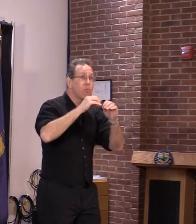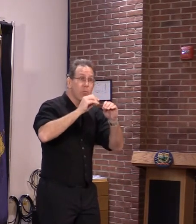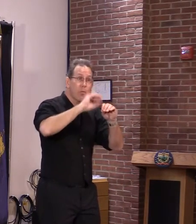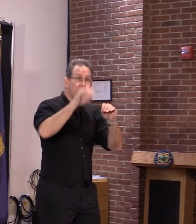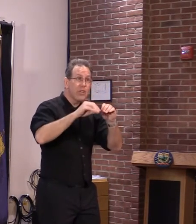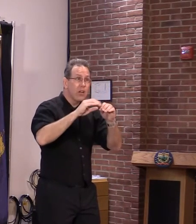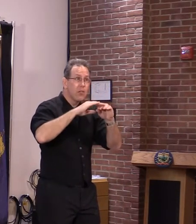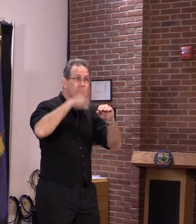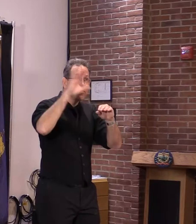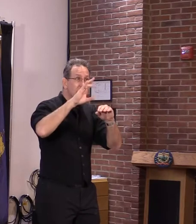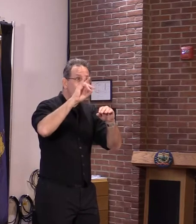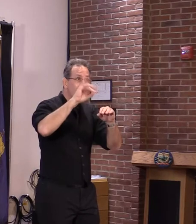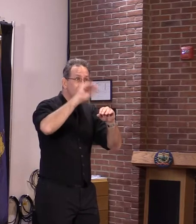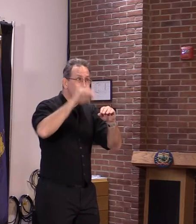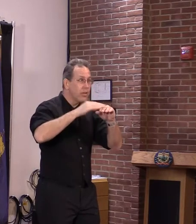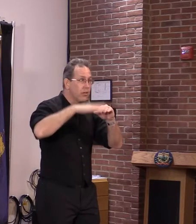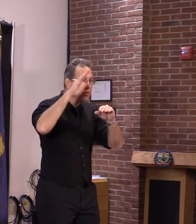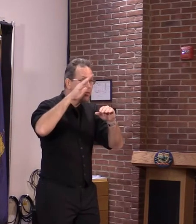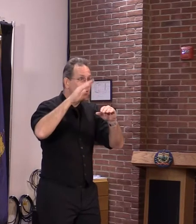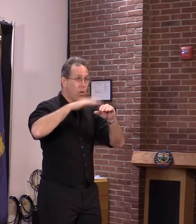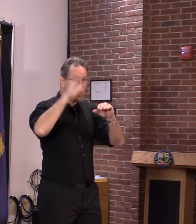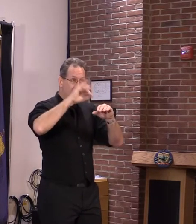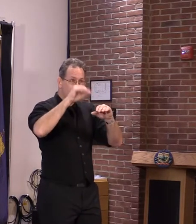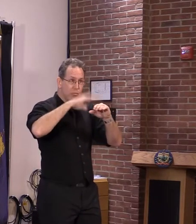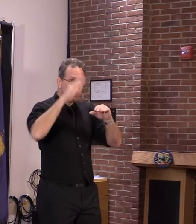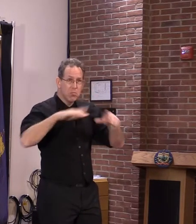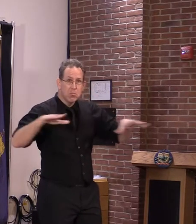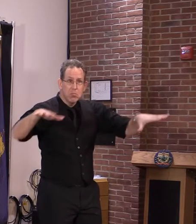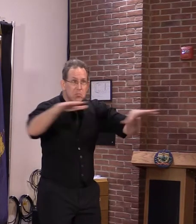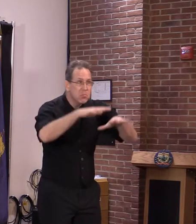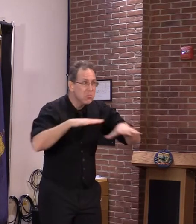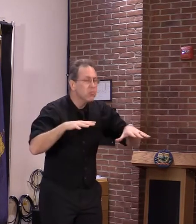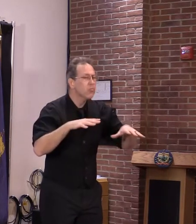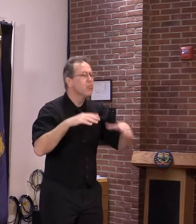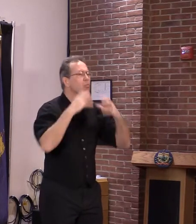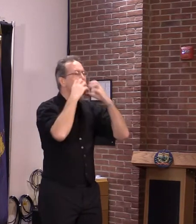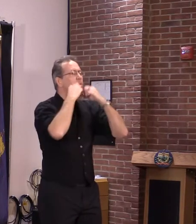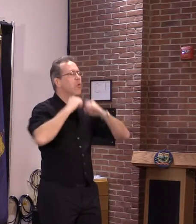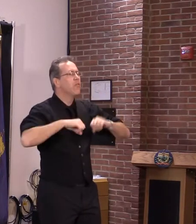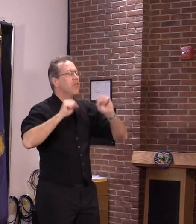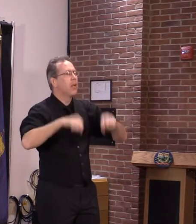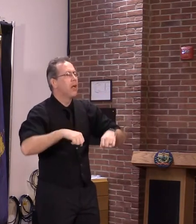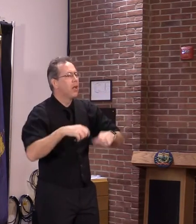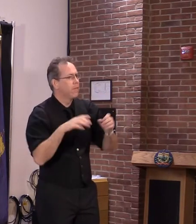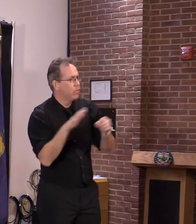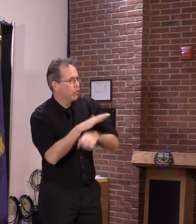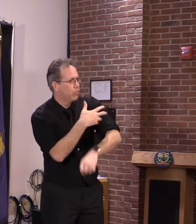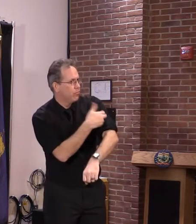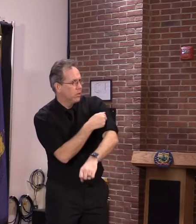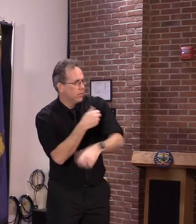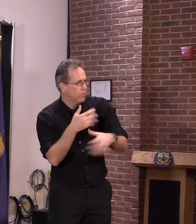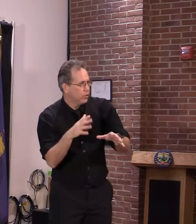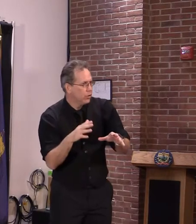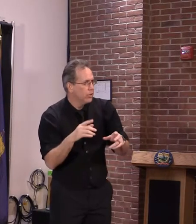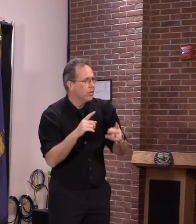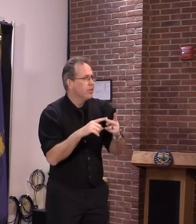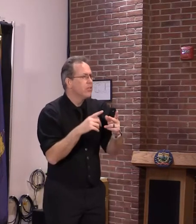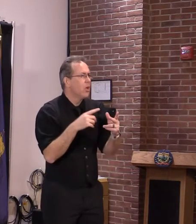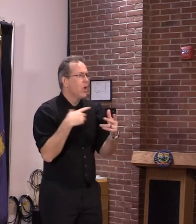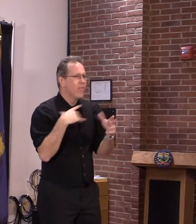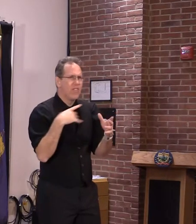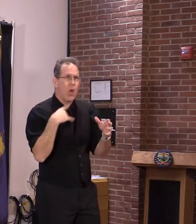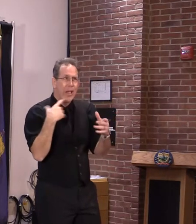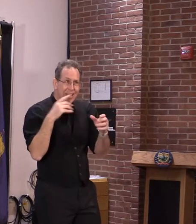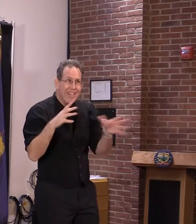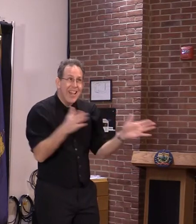push back the implementation of that recommendation, I believe, 3 times now, and most recently pushed it back to after